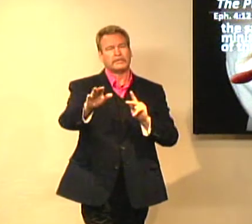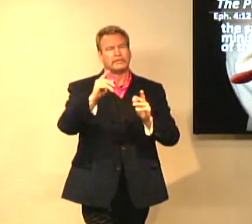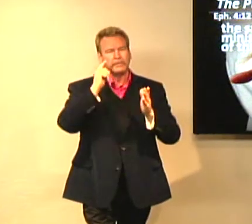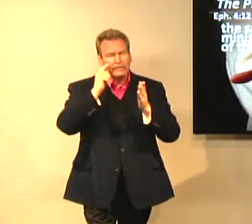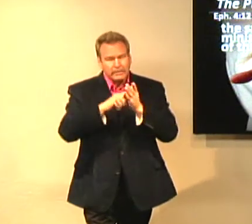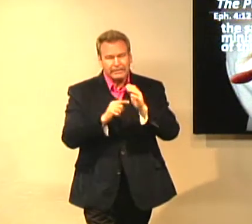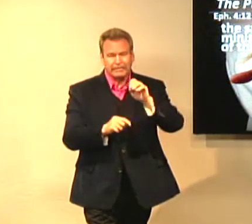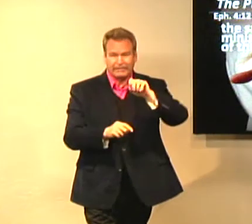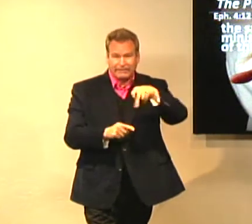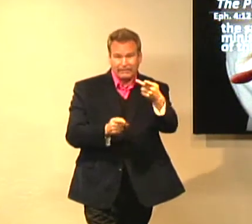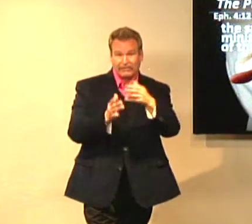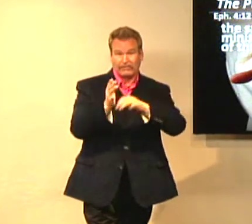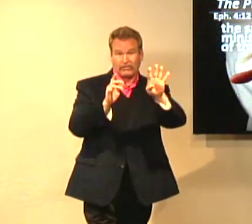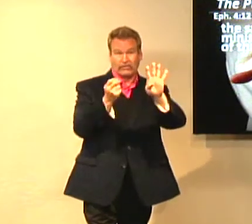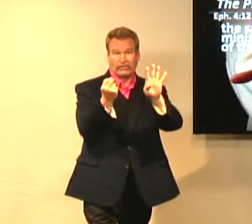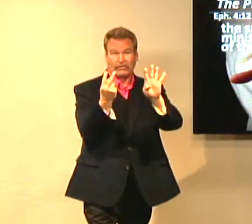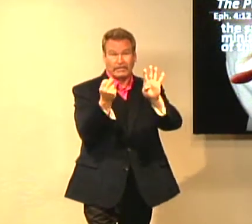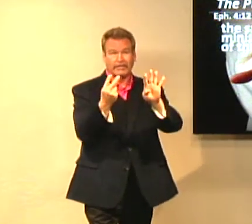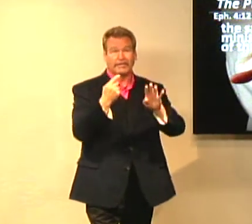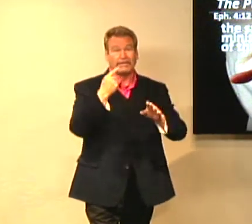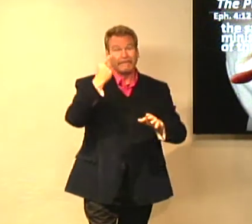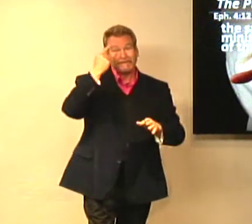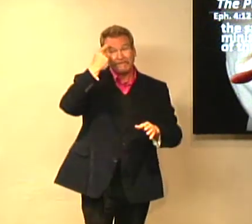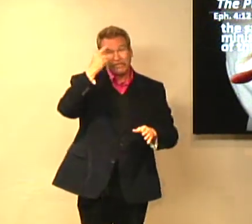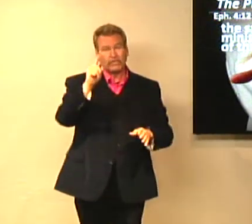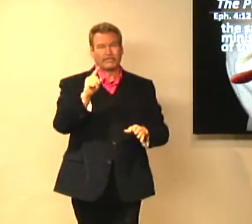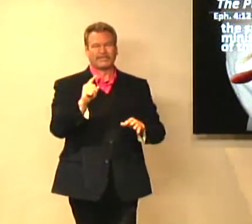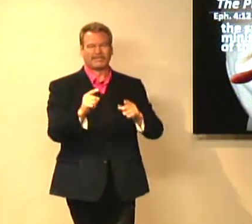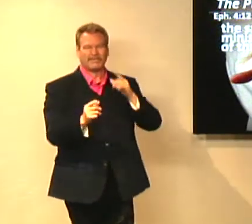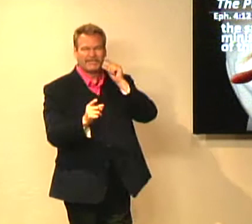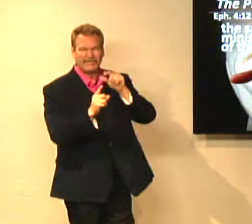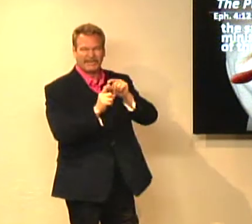God is helping His people. In Ephesians 4:12,